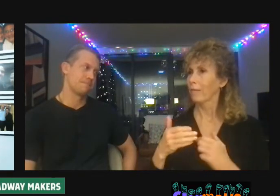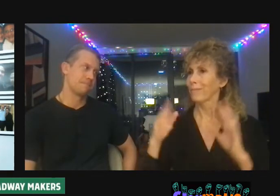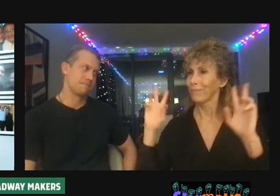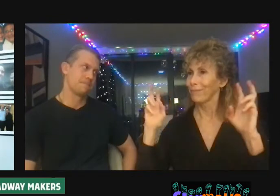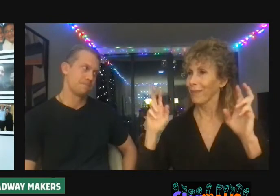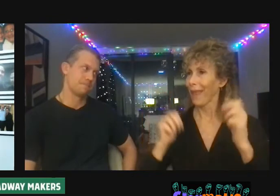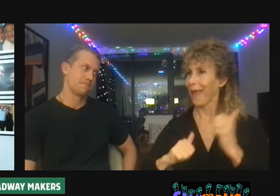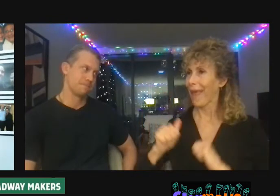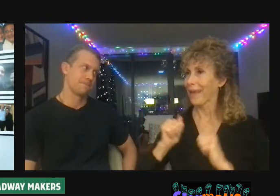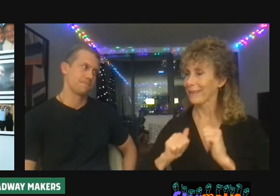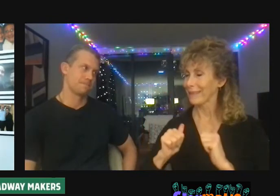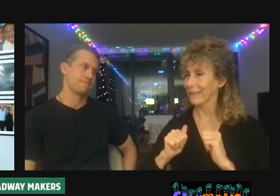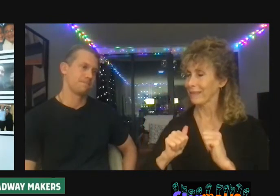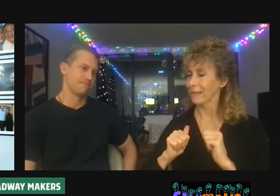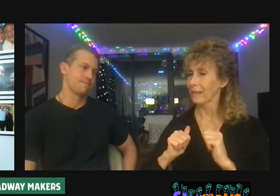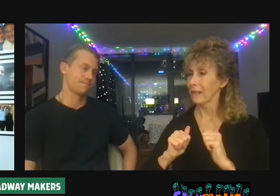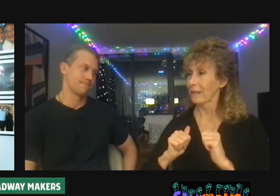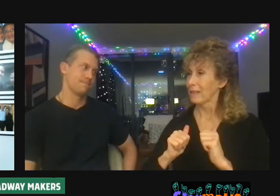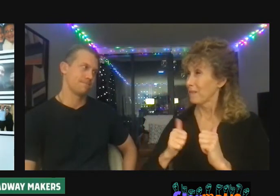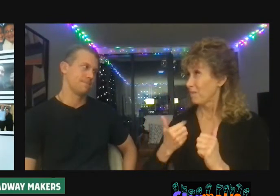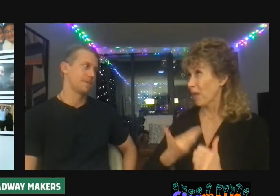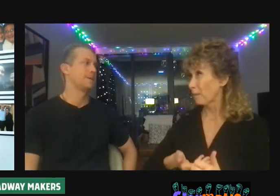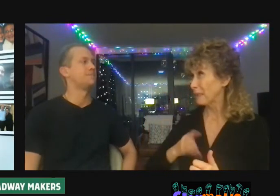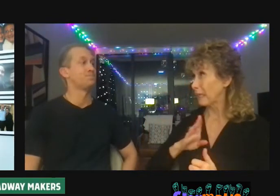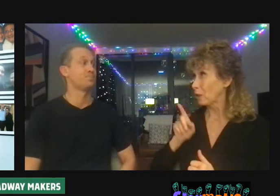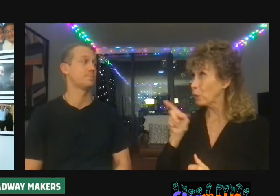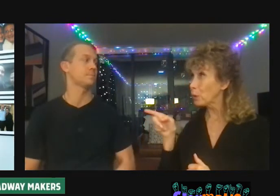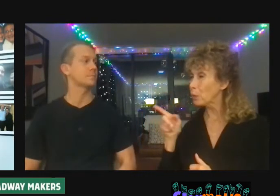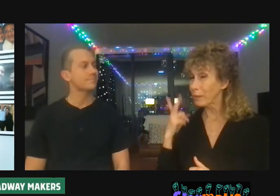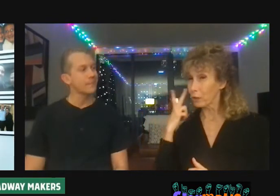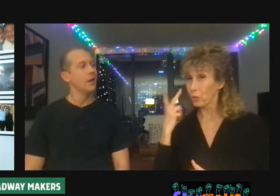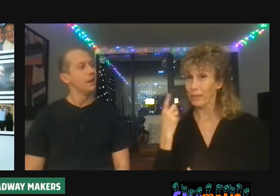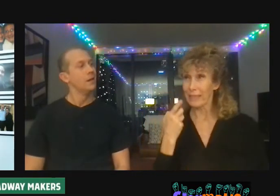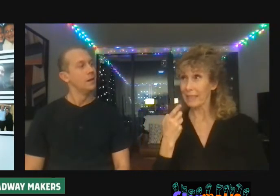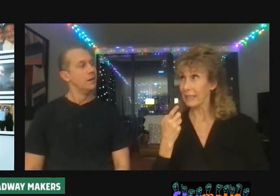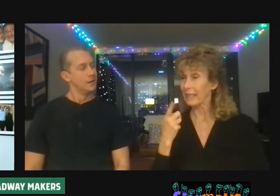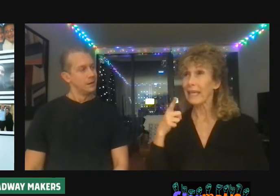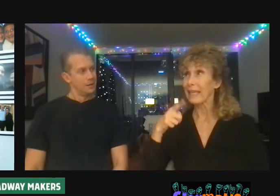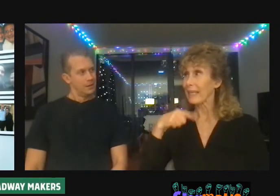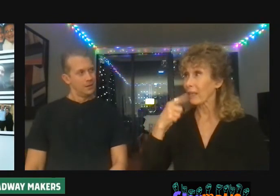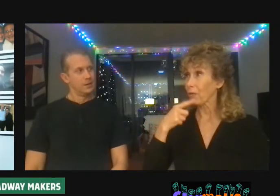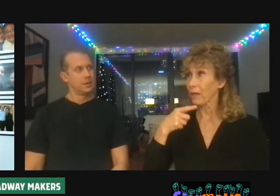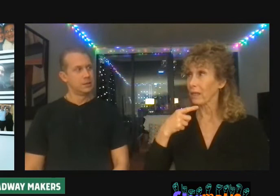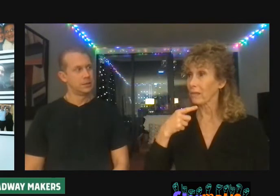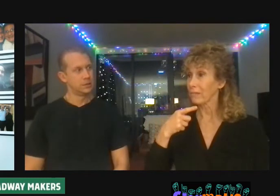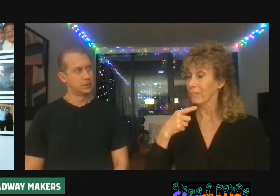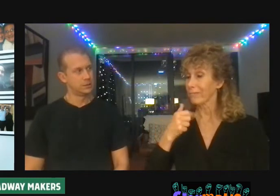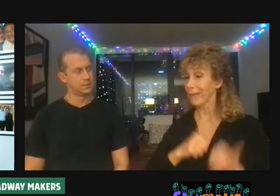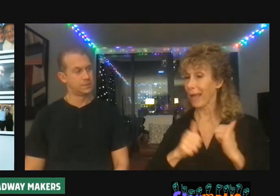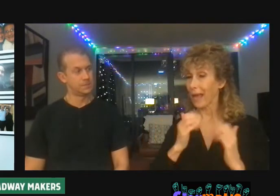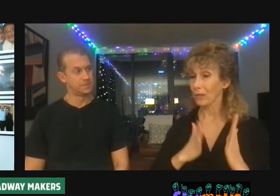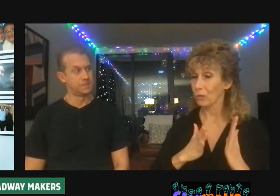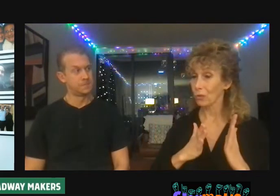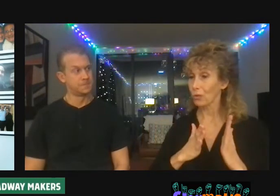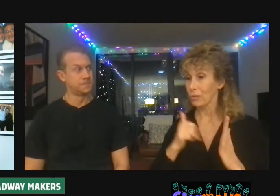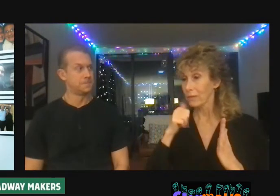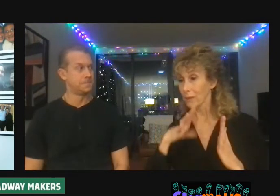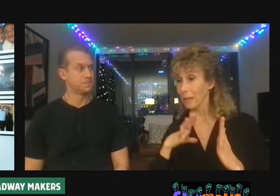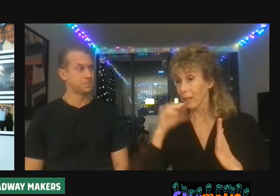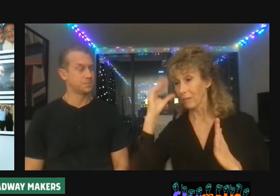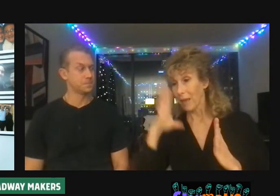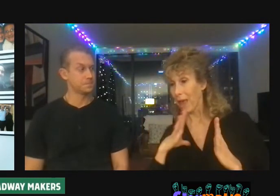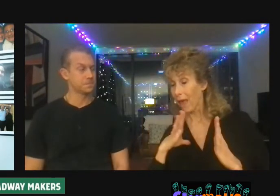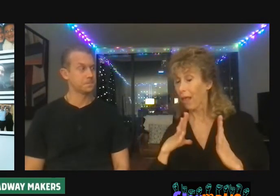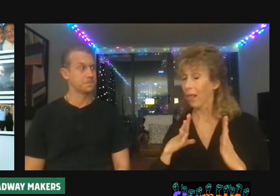Does it upset you when you see a hearing actor or actress